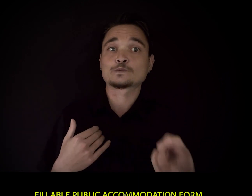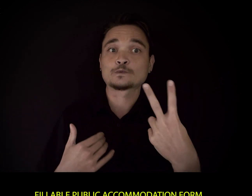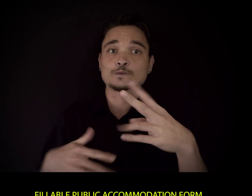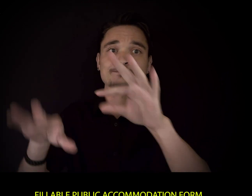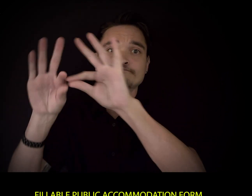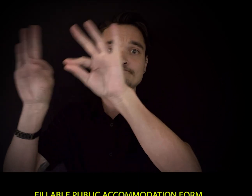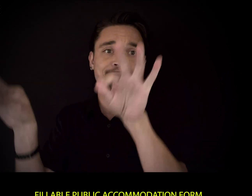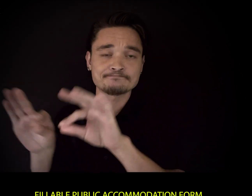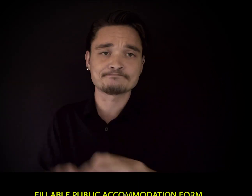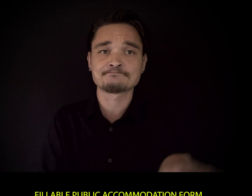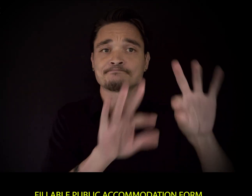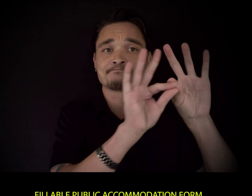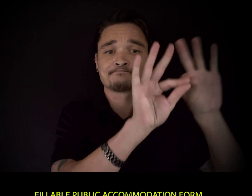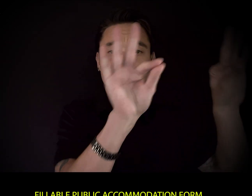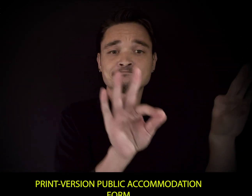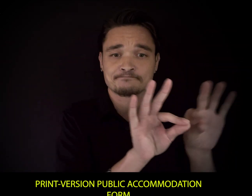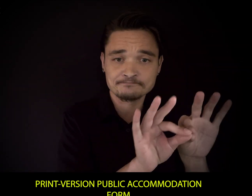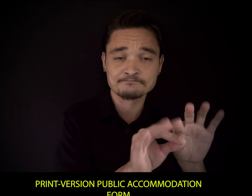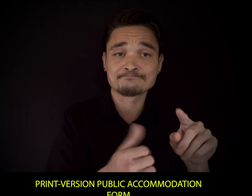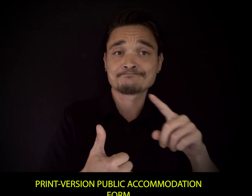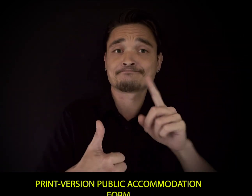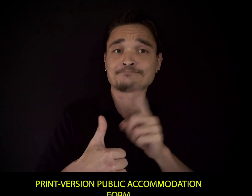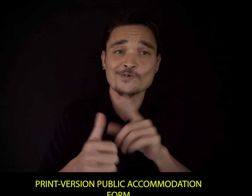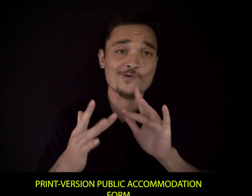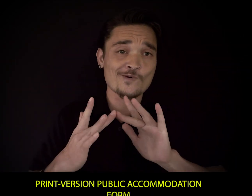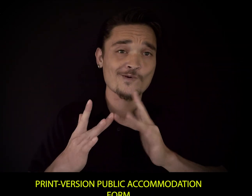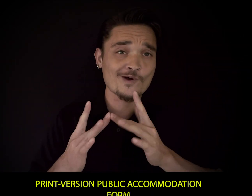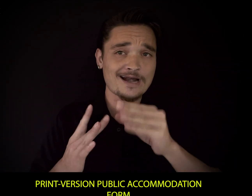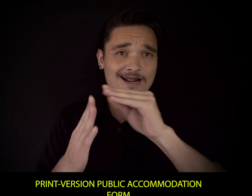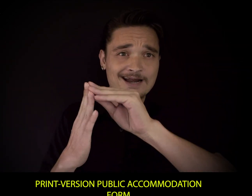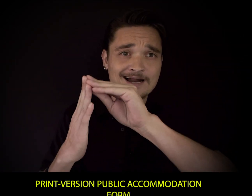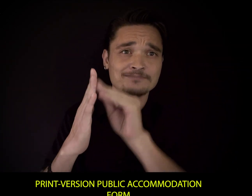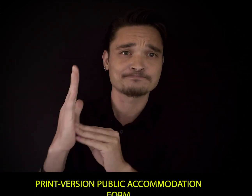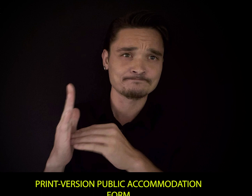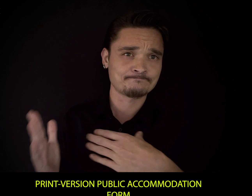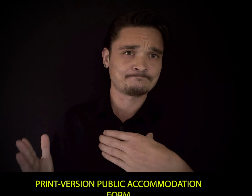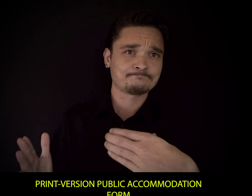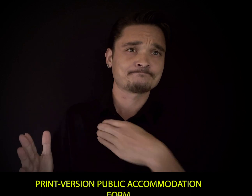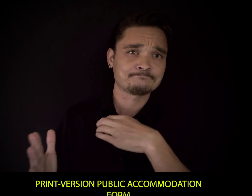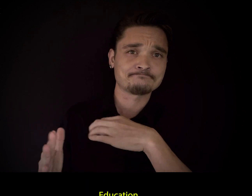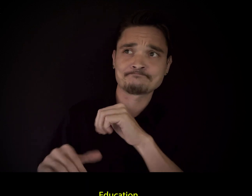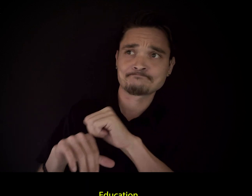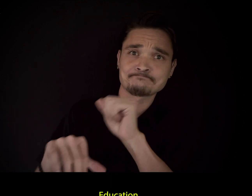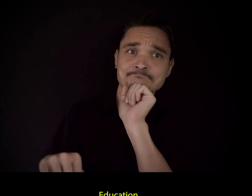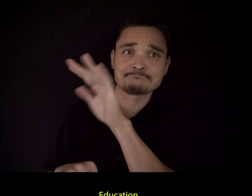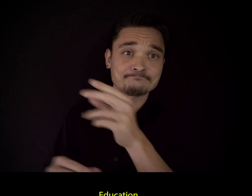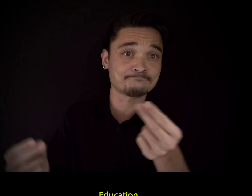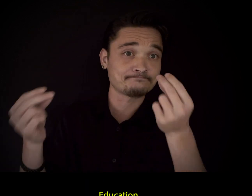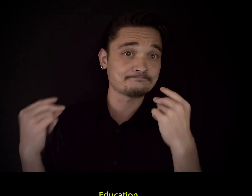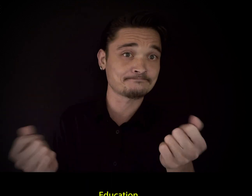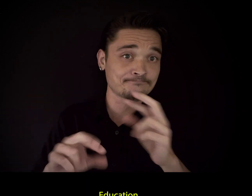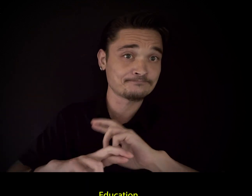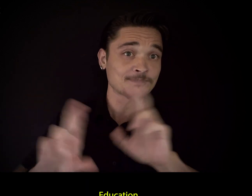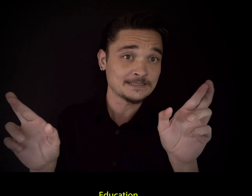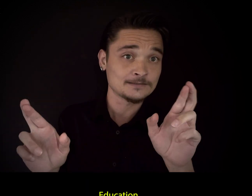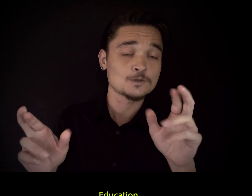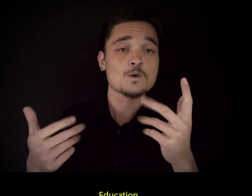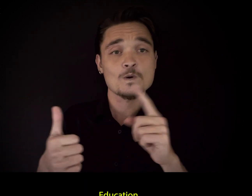Fillable public accommodation form. Print version. Public accommodation form. Education.